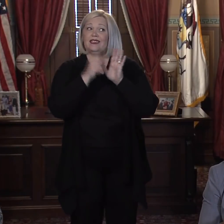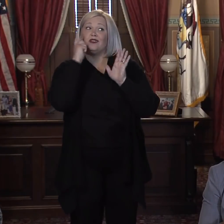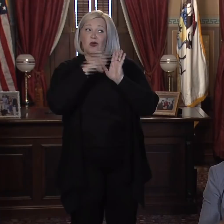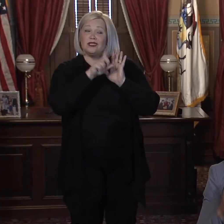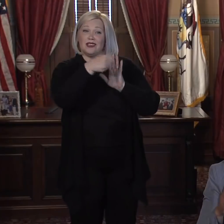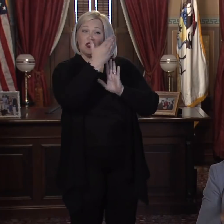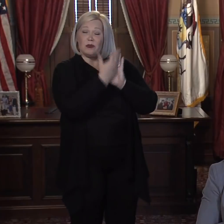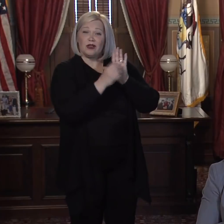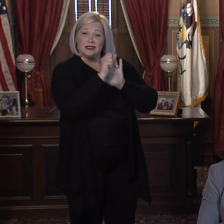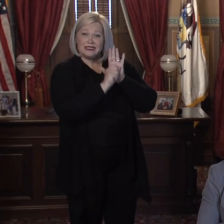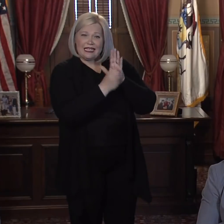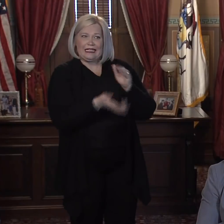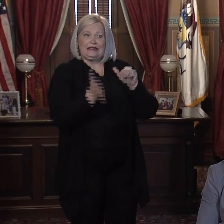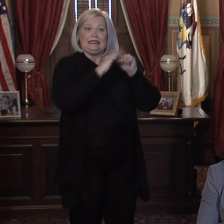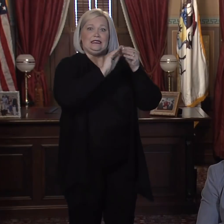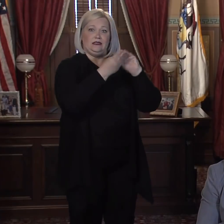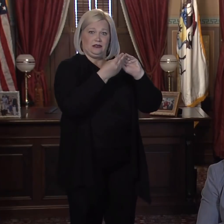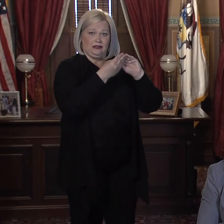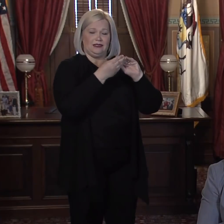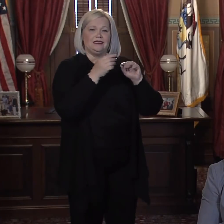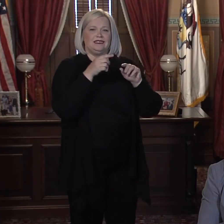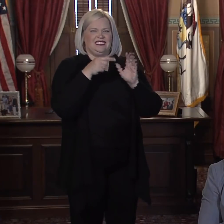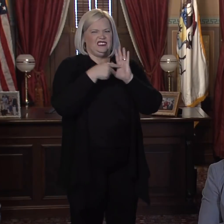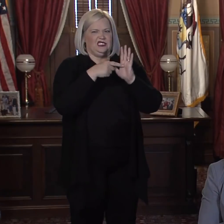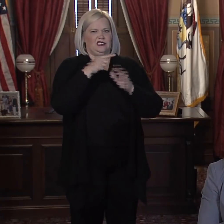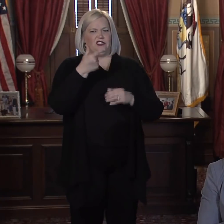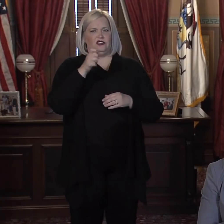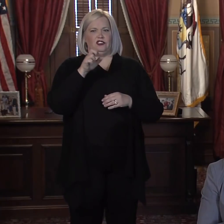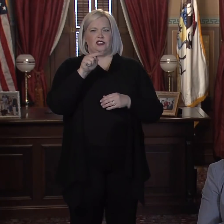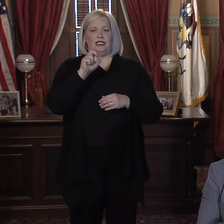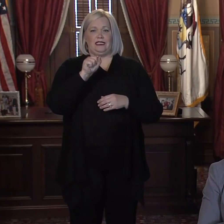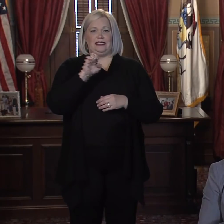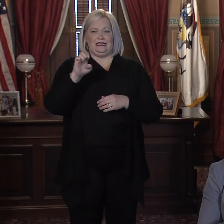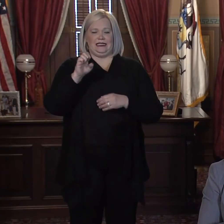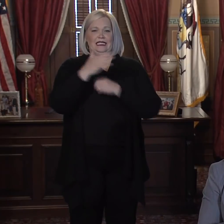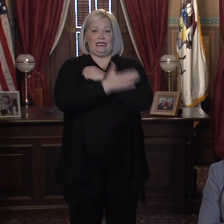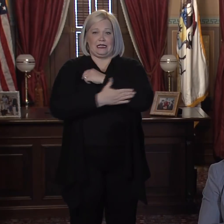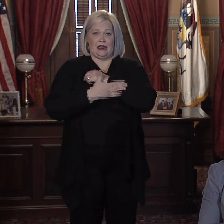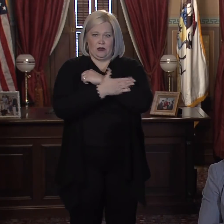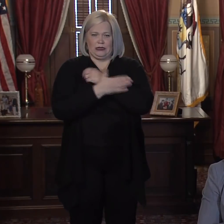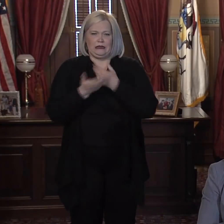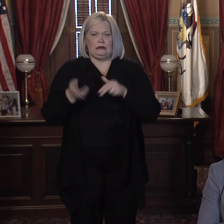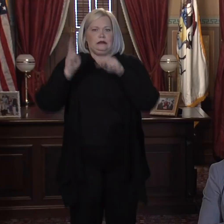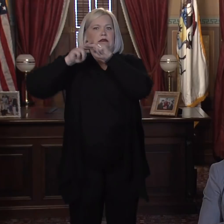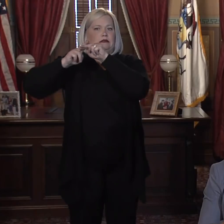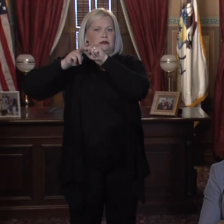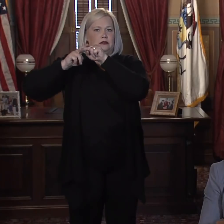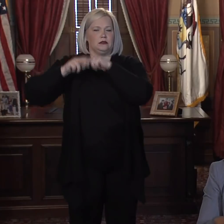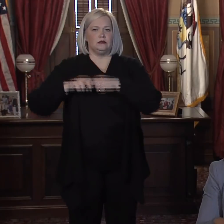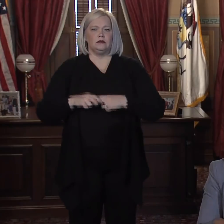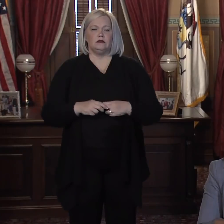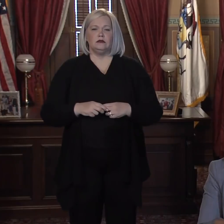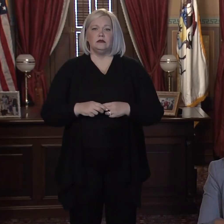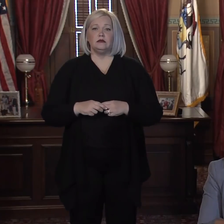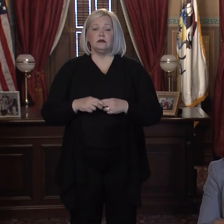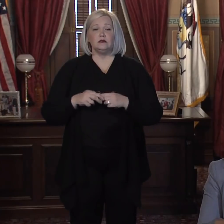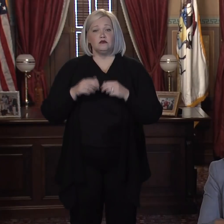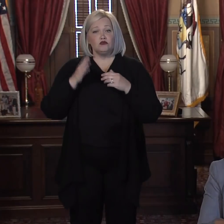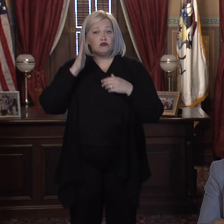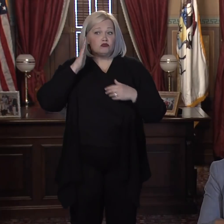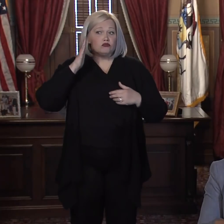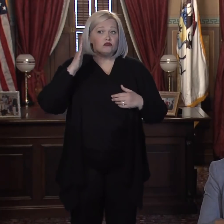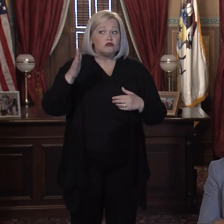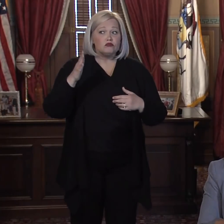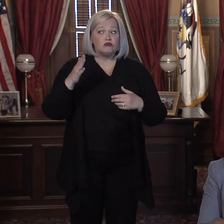some parts of the state, such as in Genesee County. As we move forward with fighting this crisis, we must be